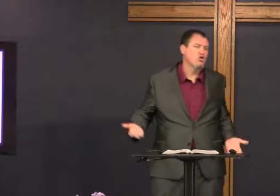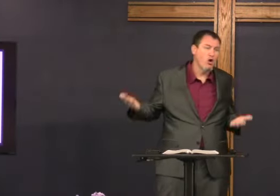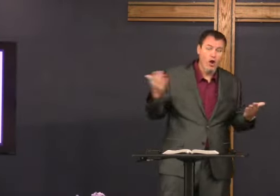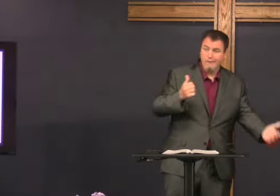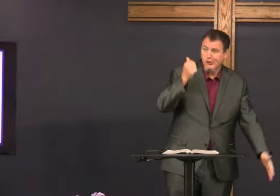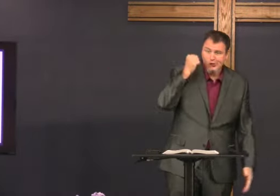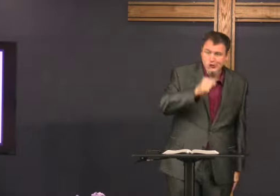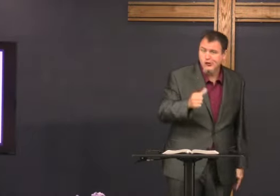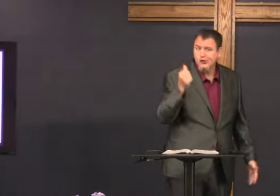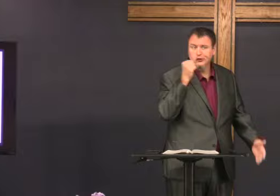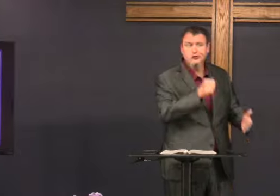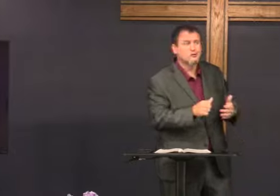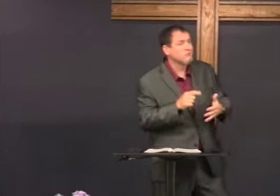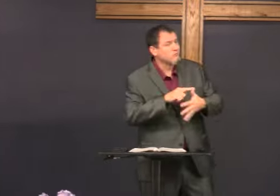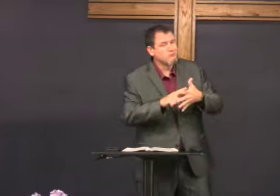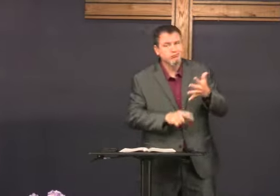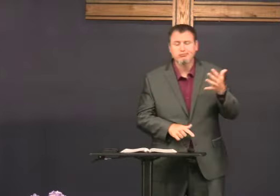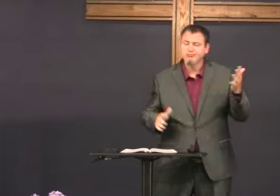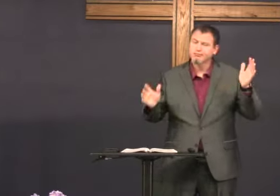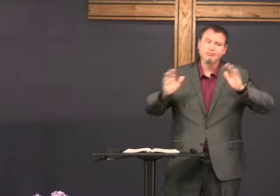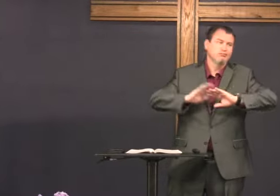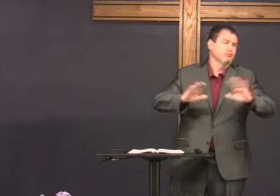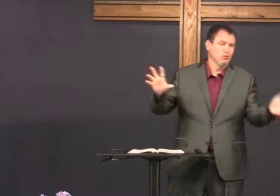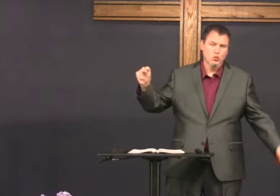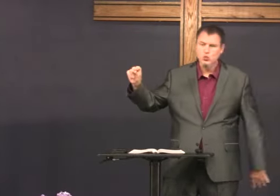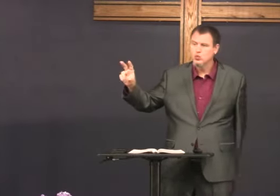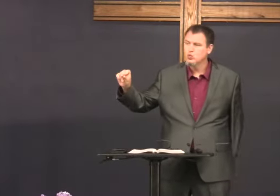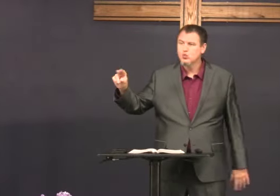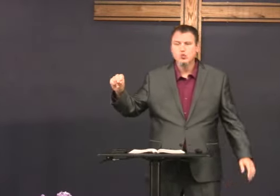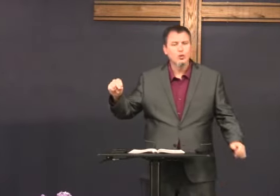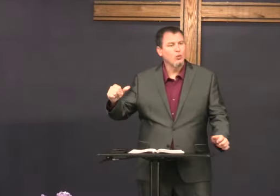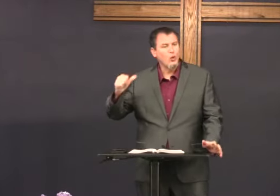And throughout all of that, I offered and offered and offered and refused.